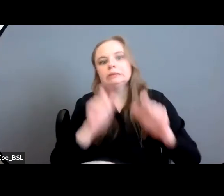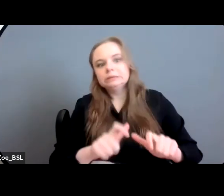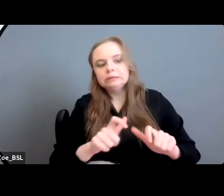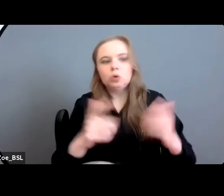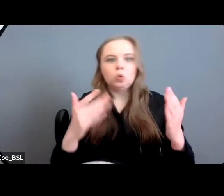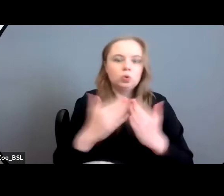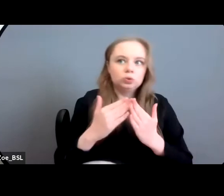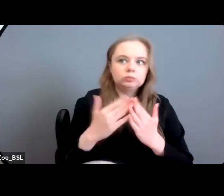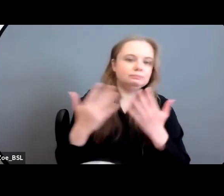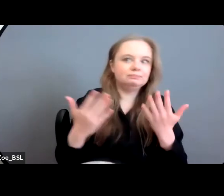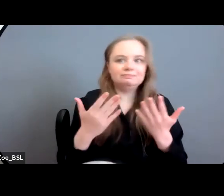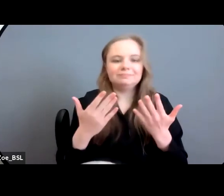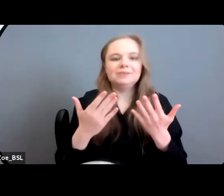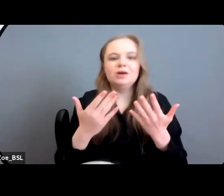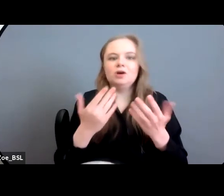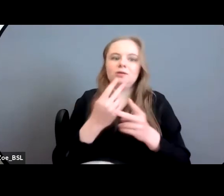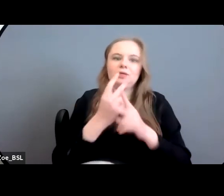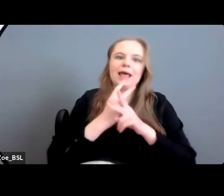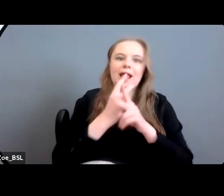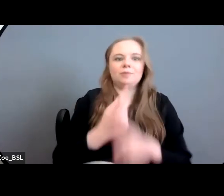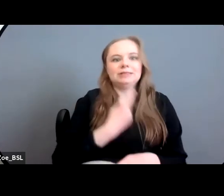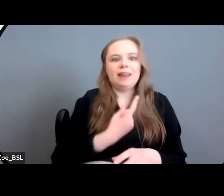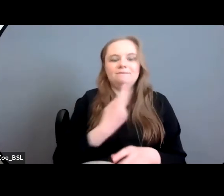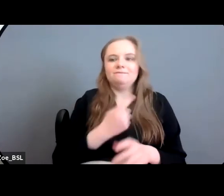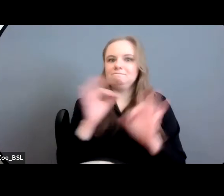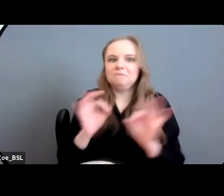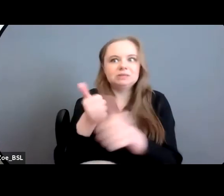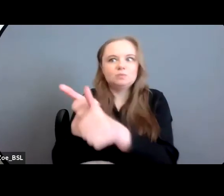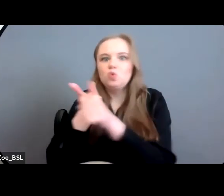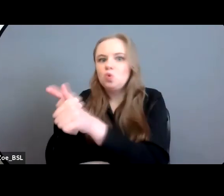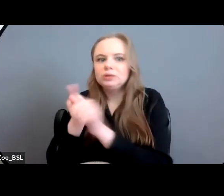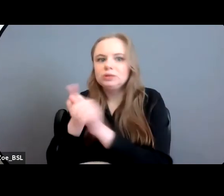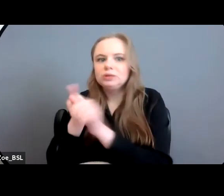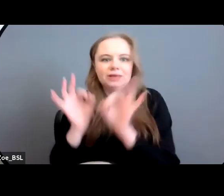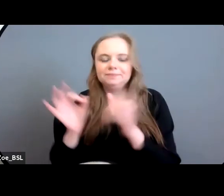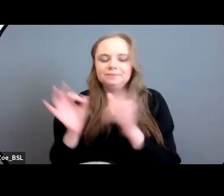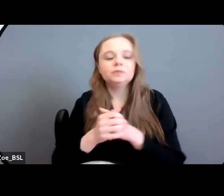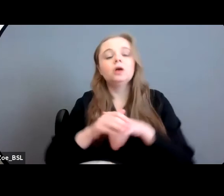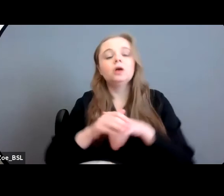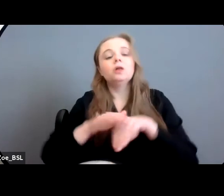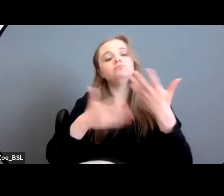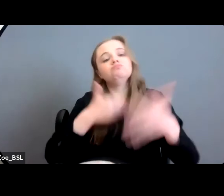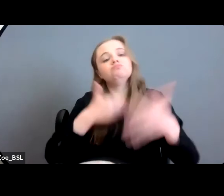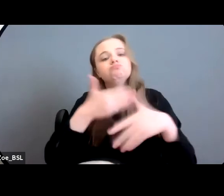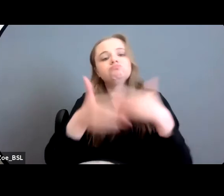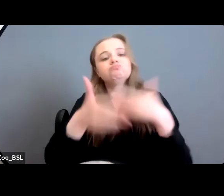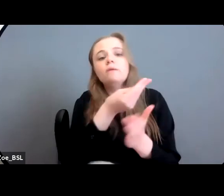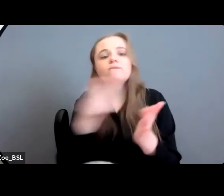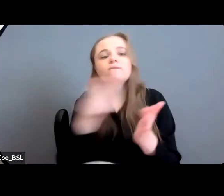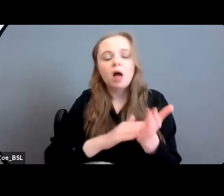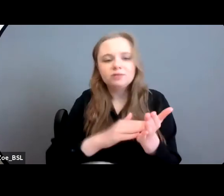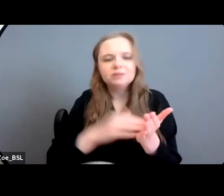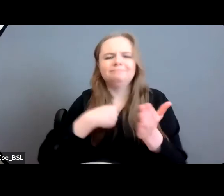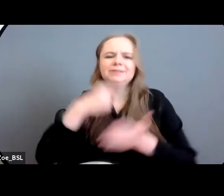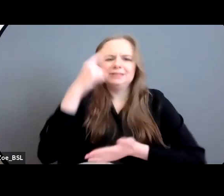and doing all my care on my own. But then after several months of this, I decided to move